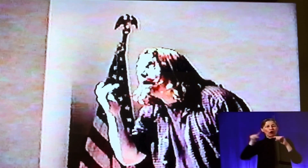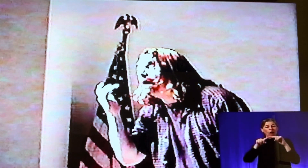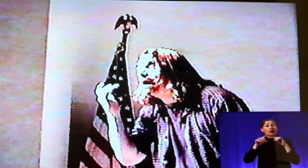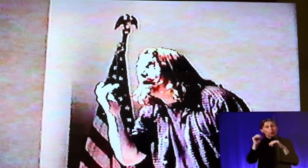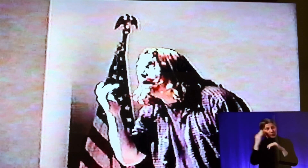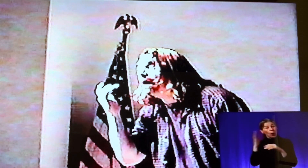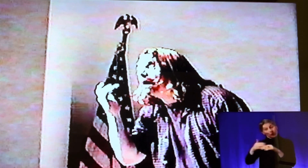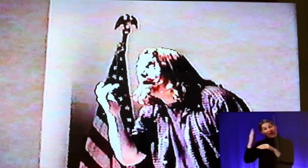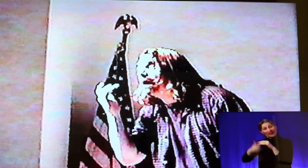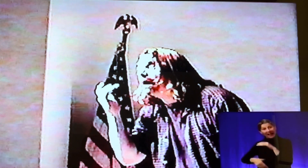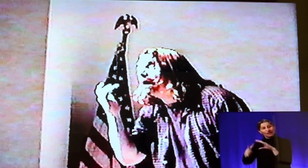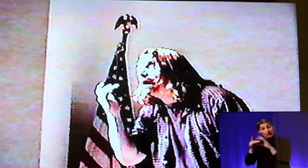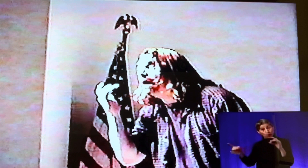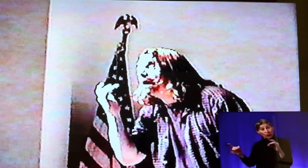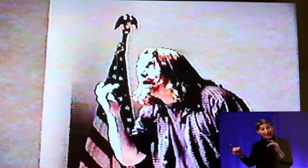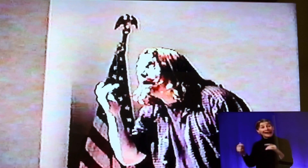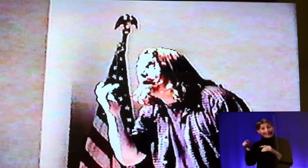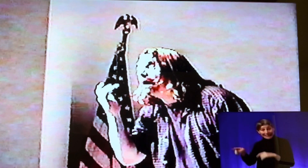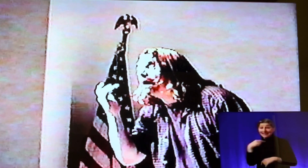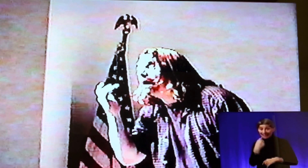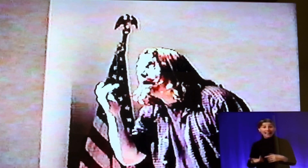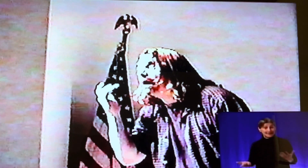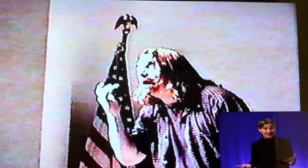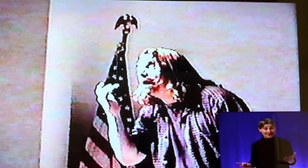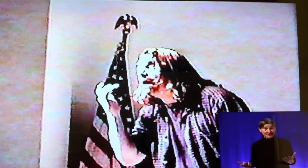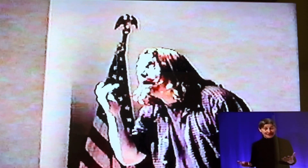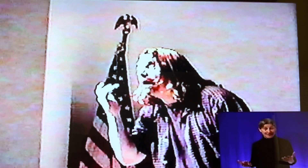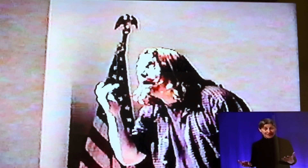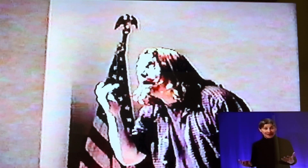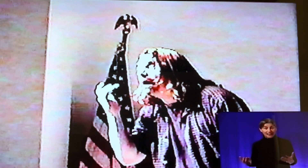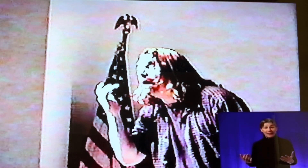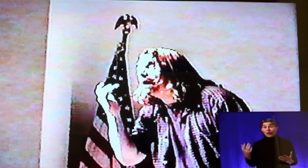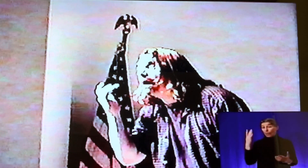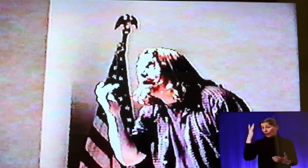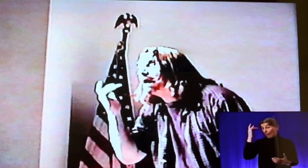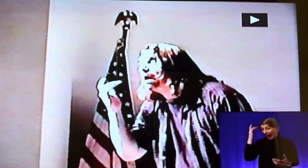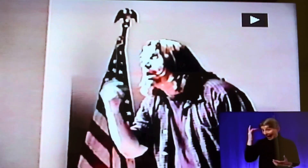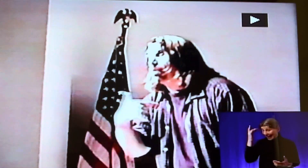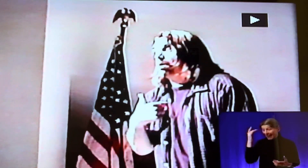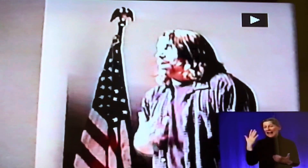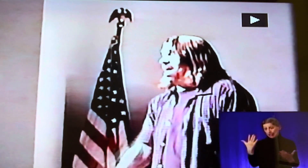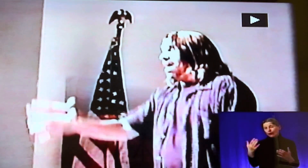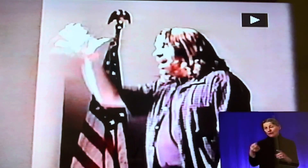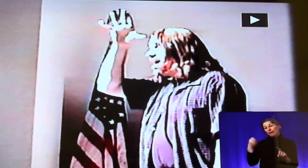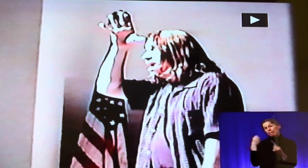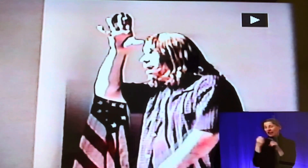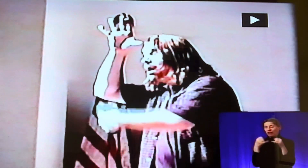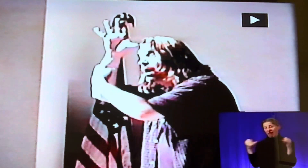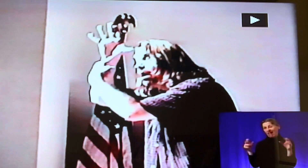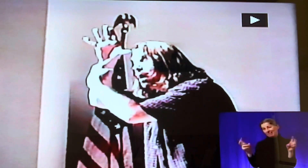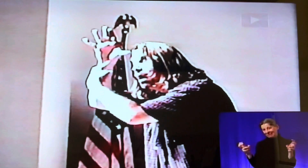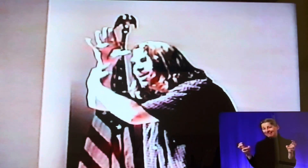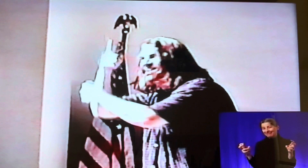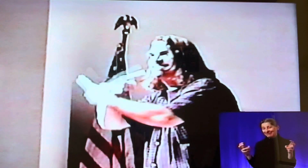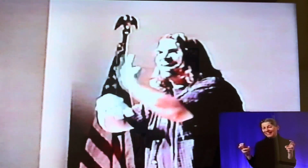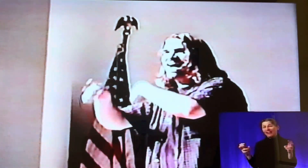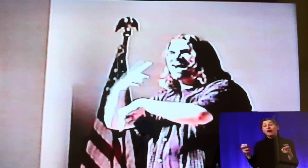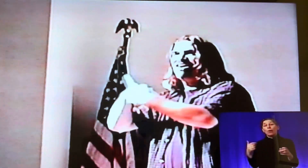end of the story, and he says, why? And here comes the punchline. We put our hands on our heads,